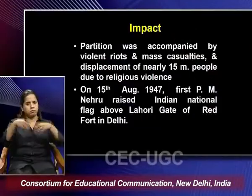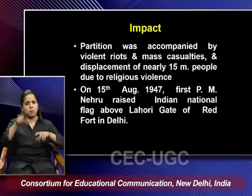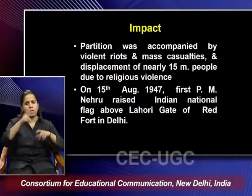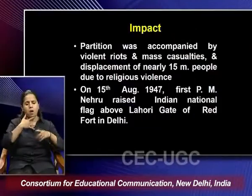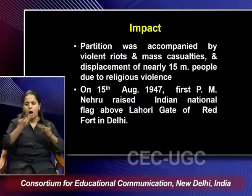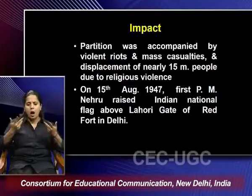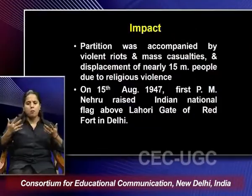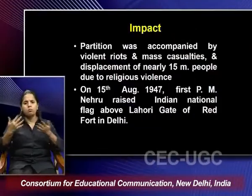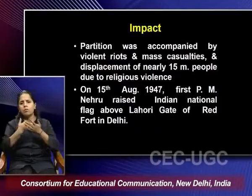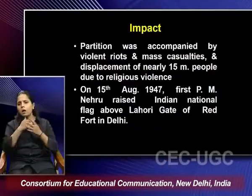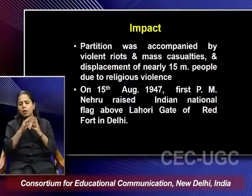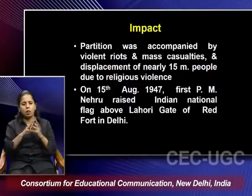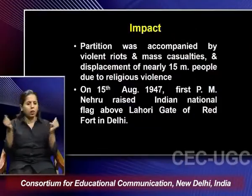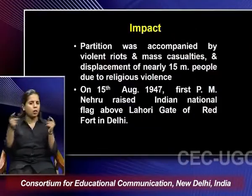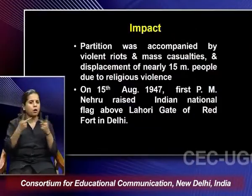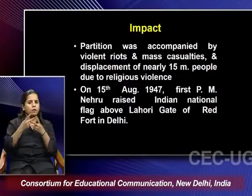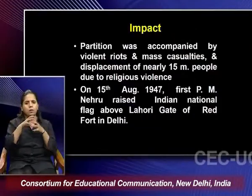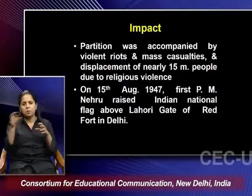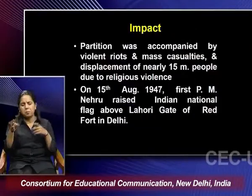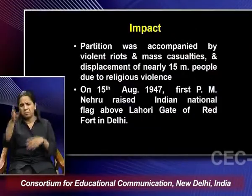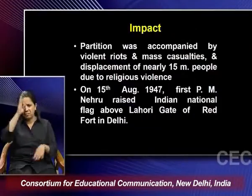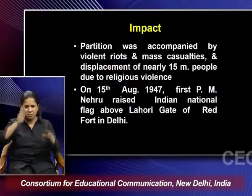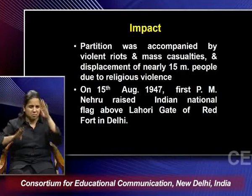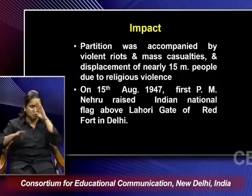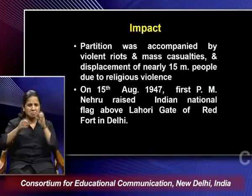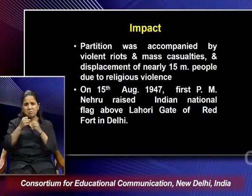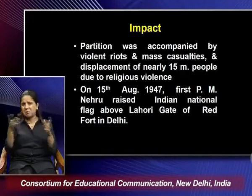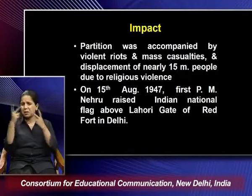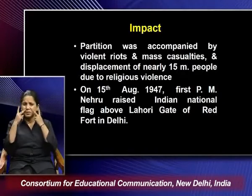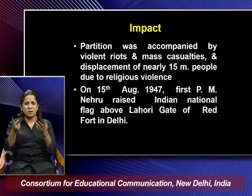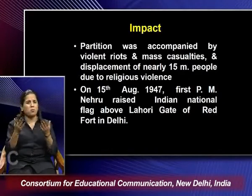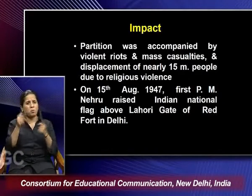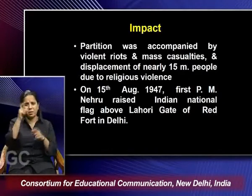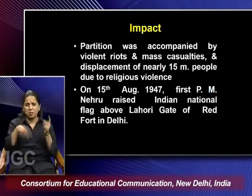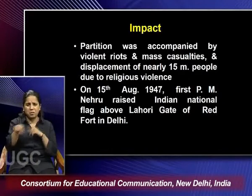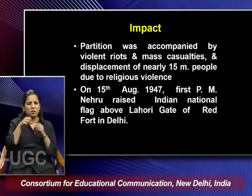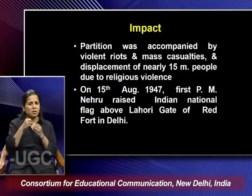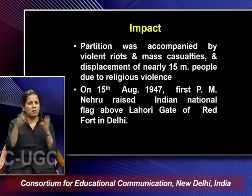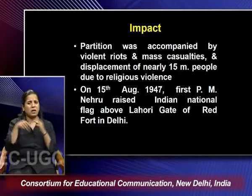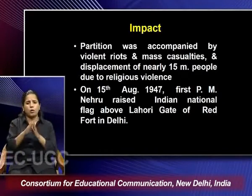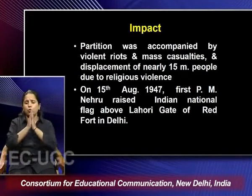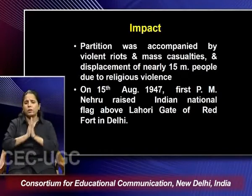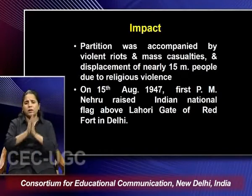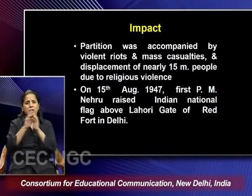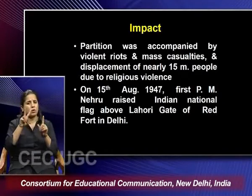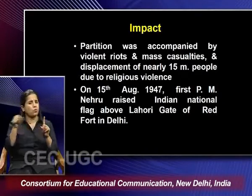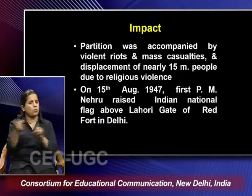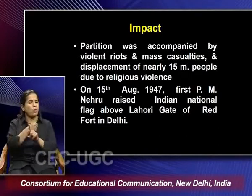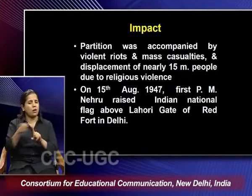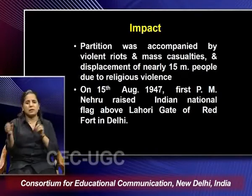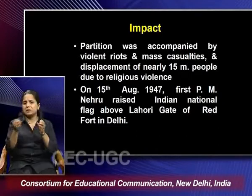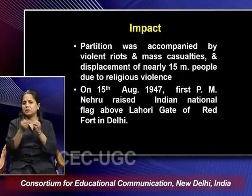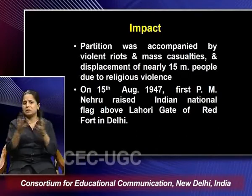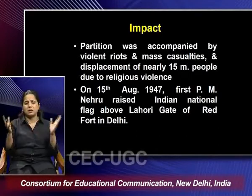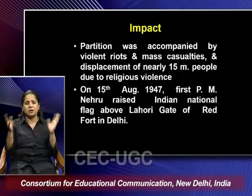displaced, and so many casualties could be seen, and there was a lot of religious violence as well.